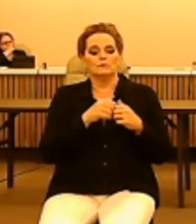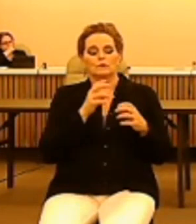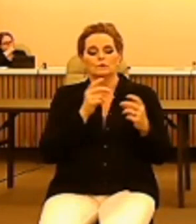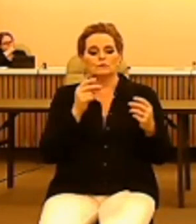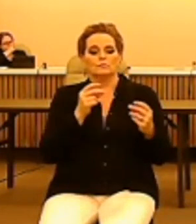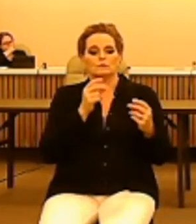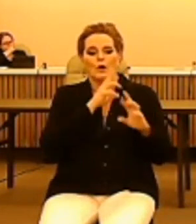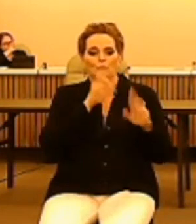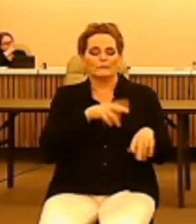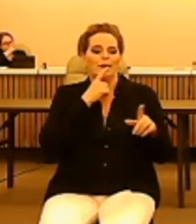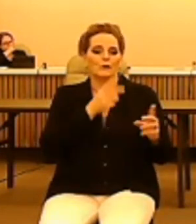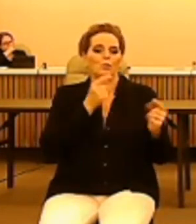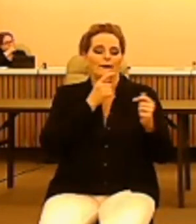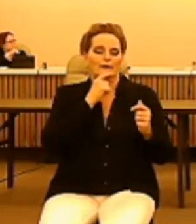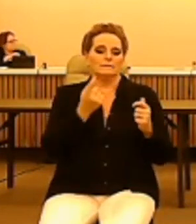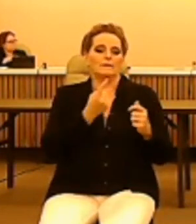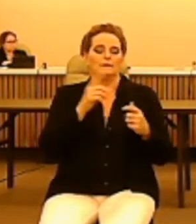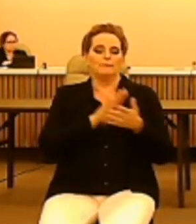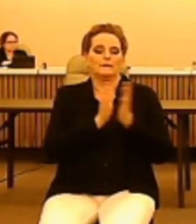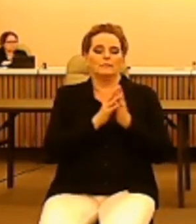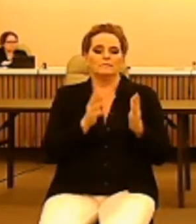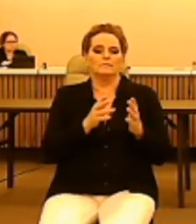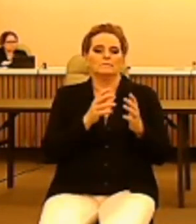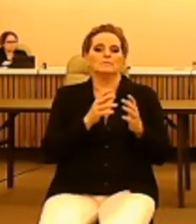one does become available. So